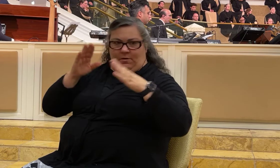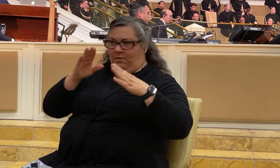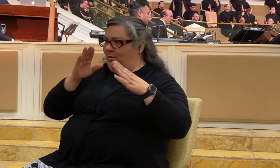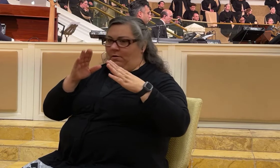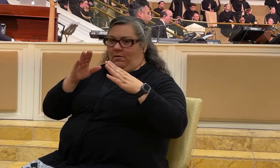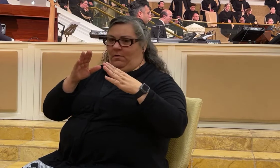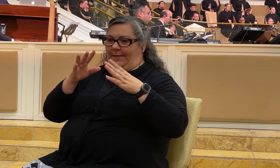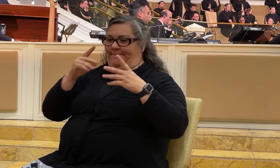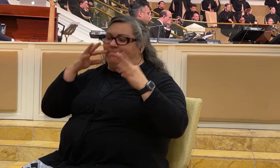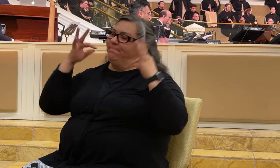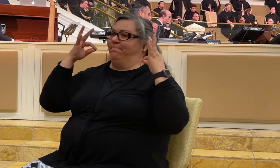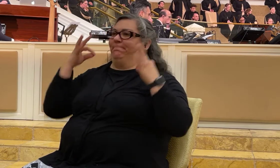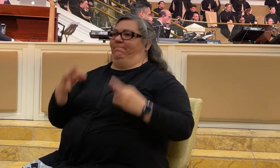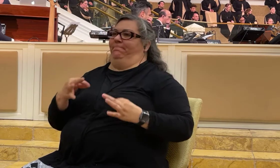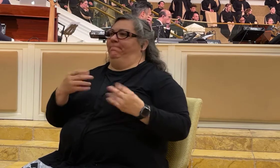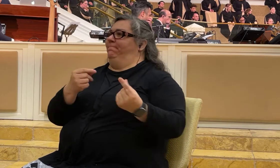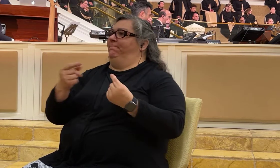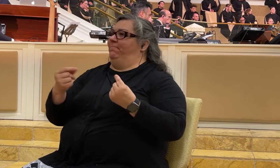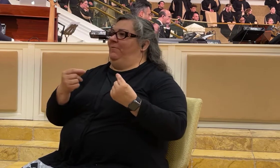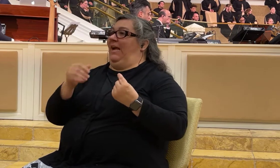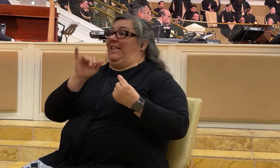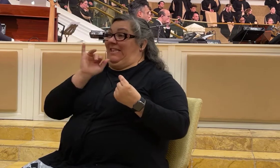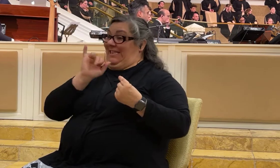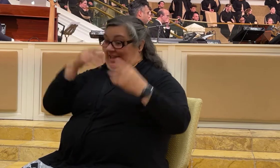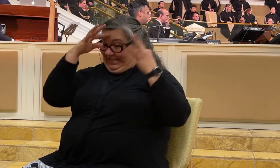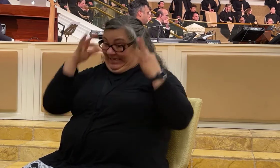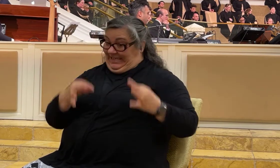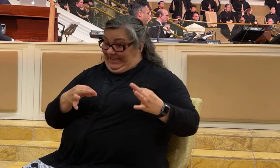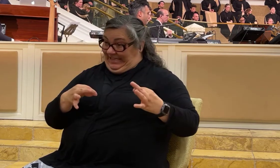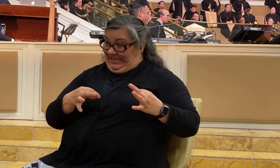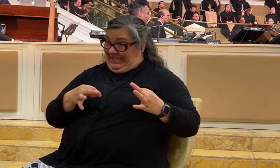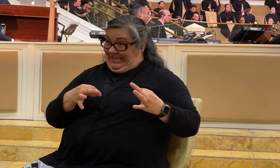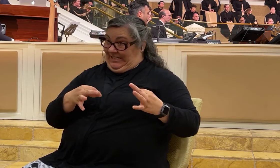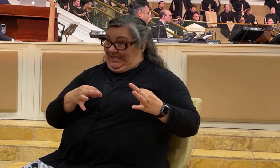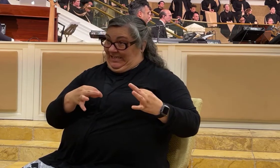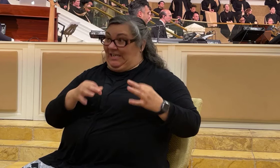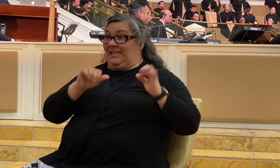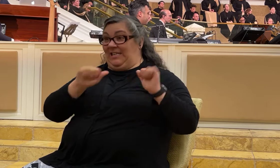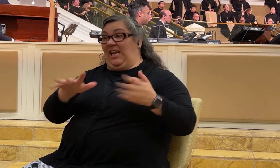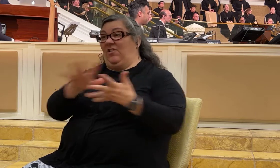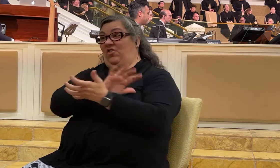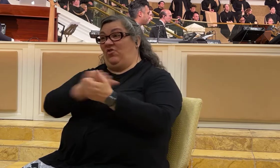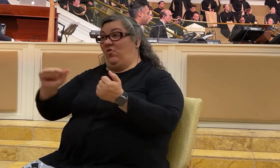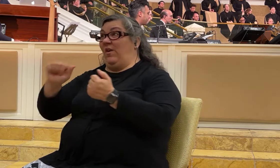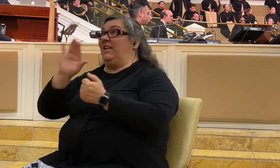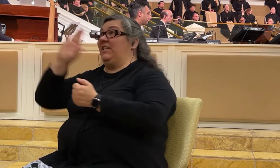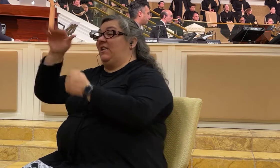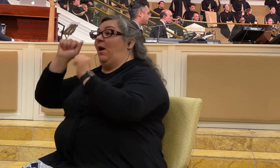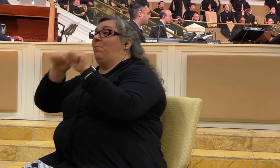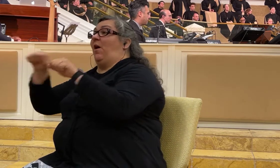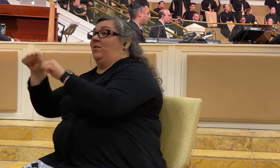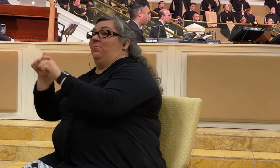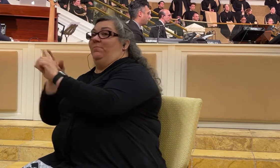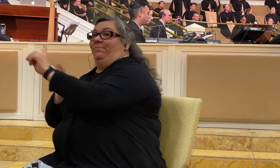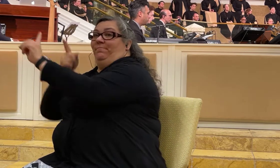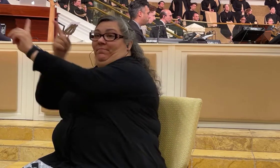destroys the possibilities of that destiny. And so,